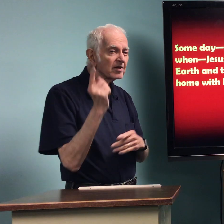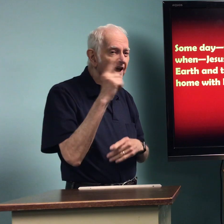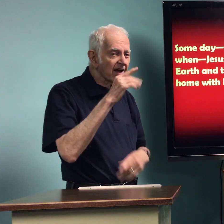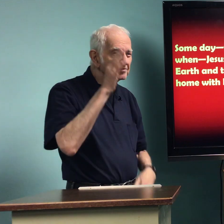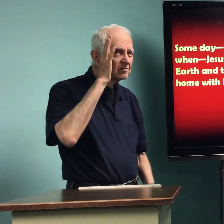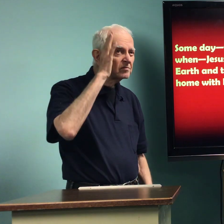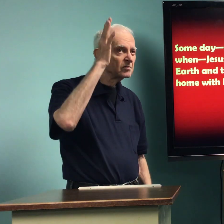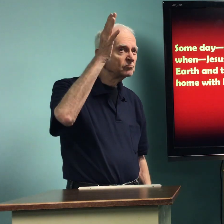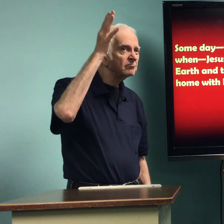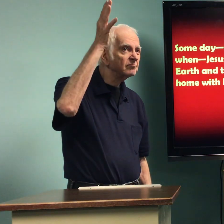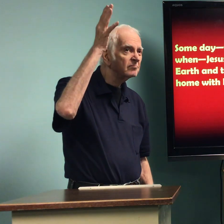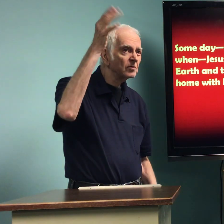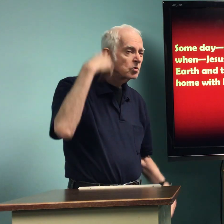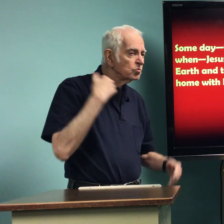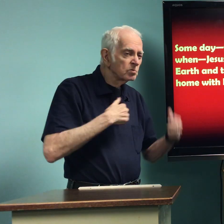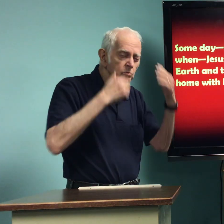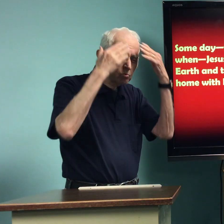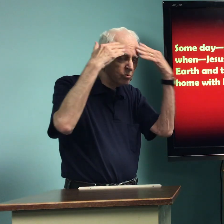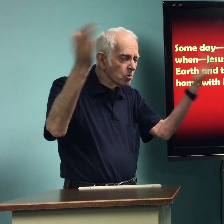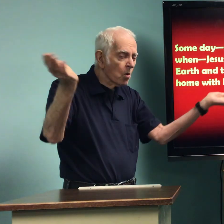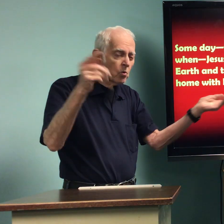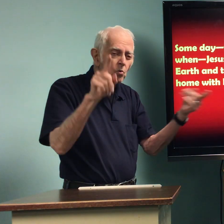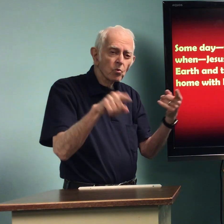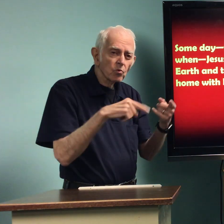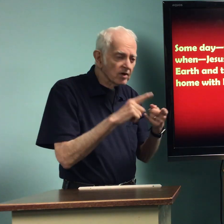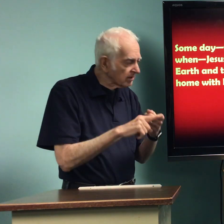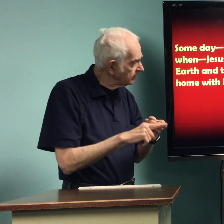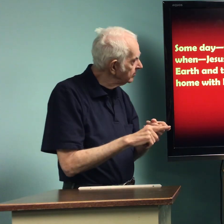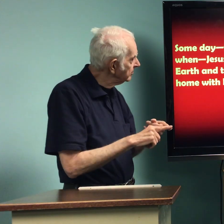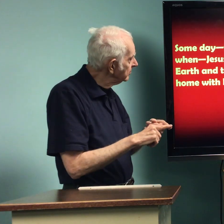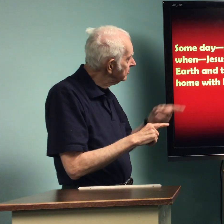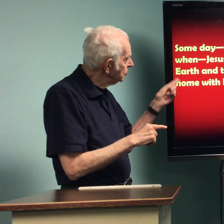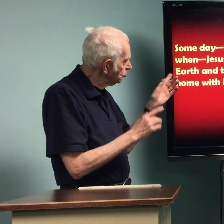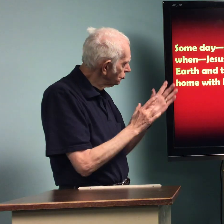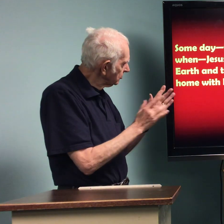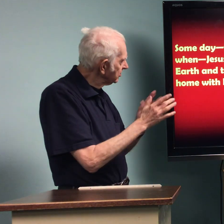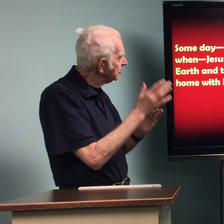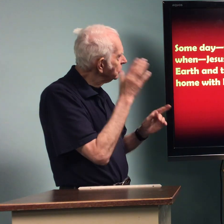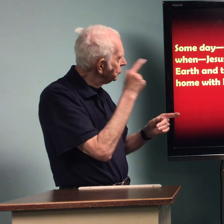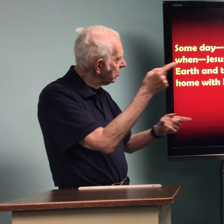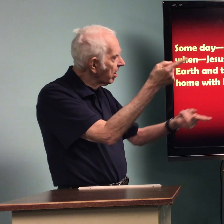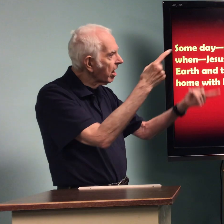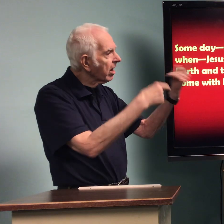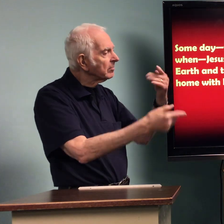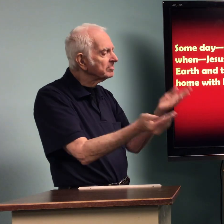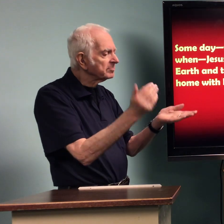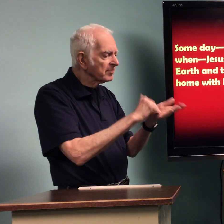Someday in the future, we don't know when, Jesus will return to